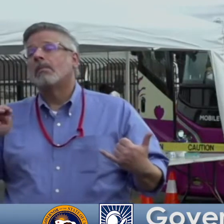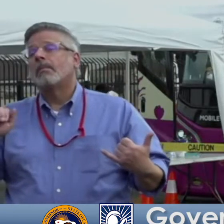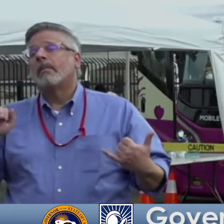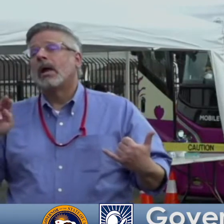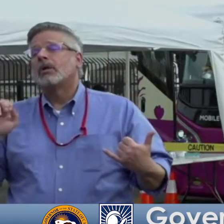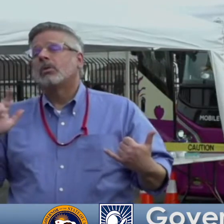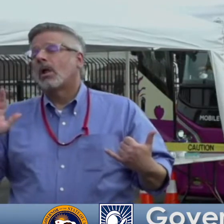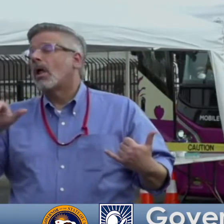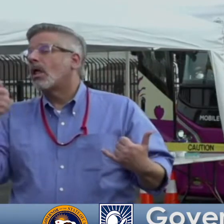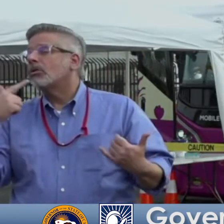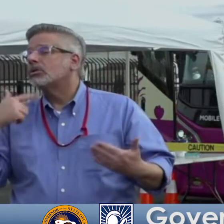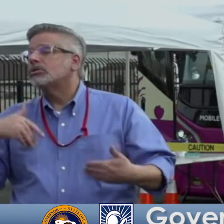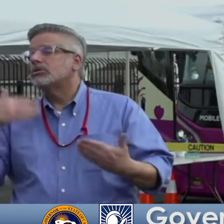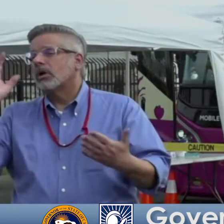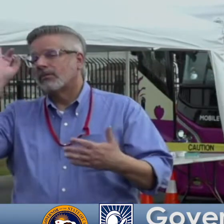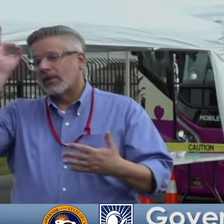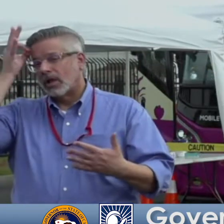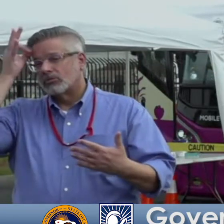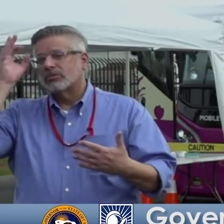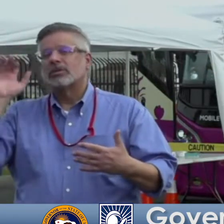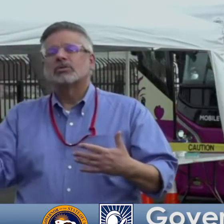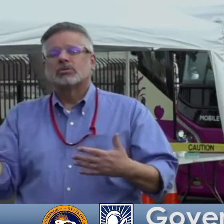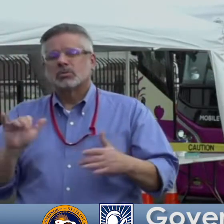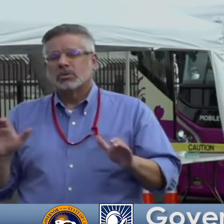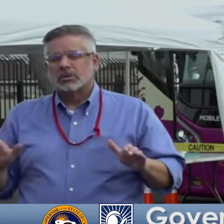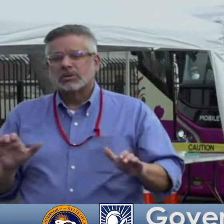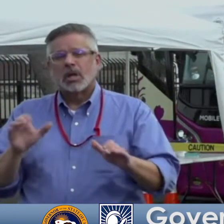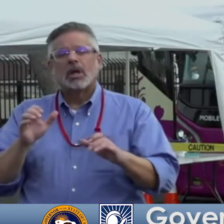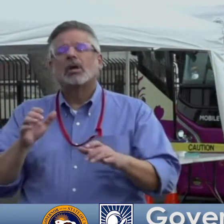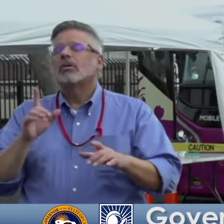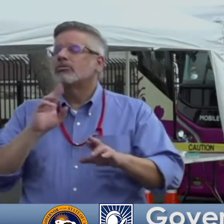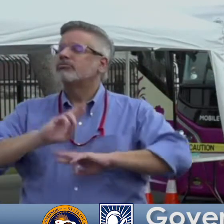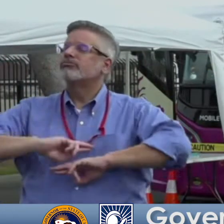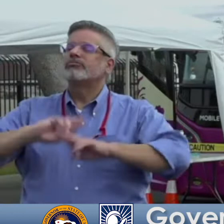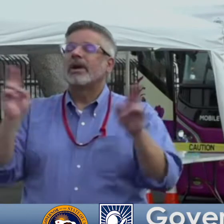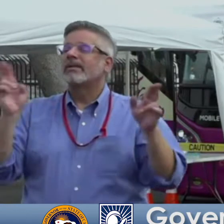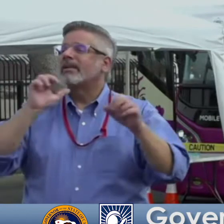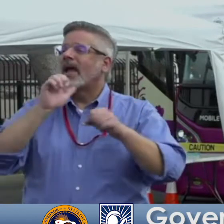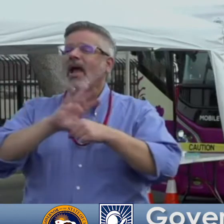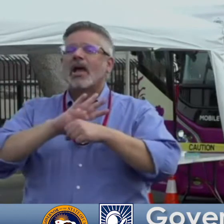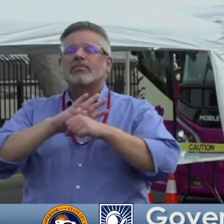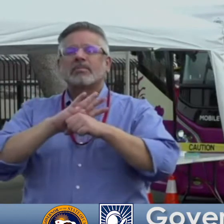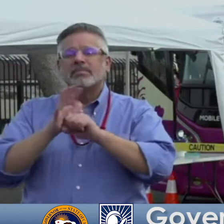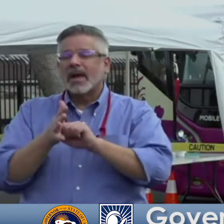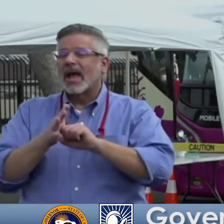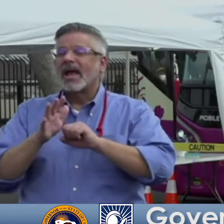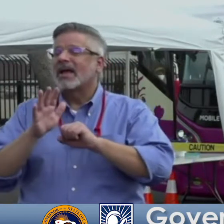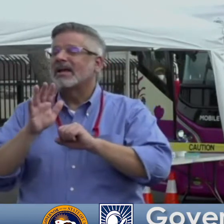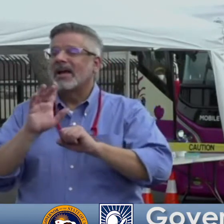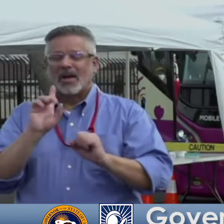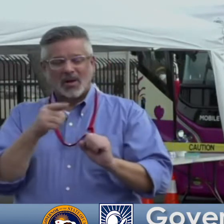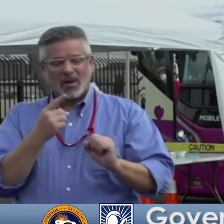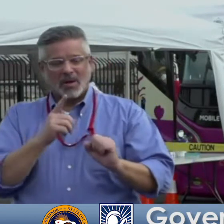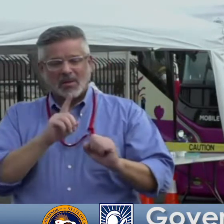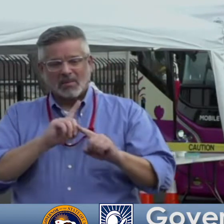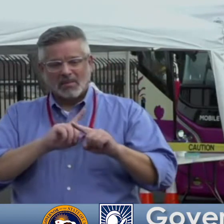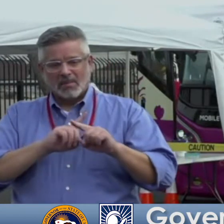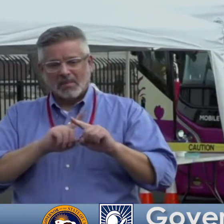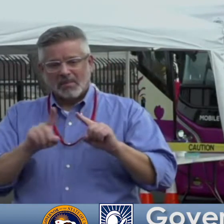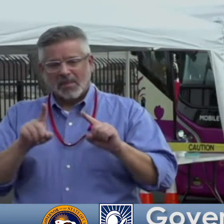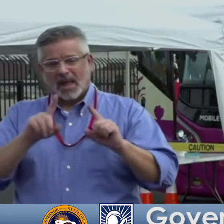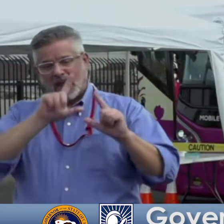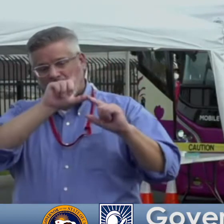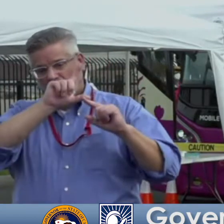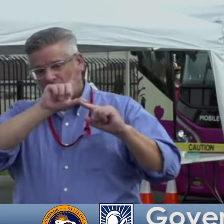have suggested federally needs to be done, and that is preparing for not the pandemic phase of this reality, but the endemic phase of